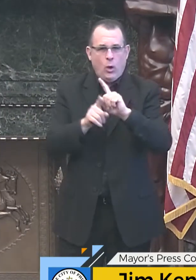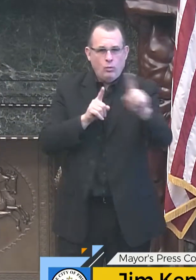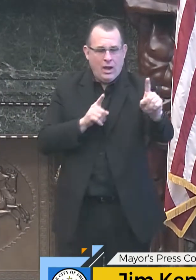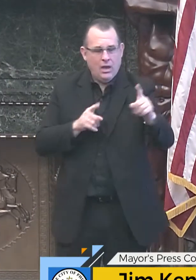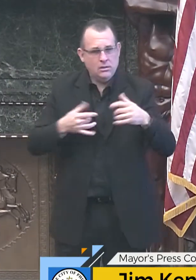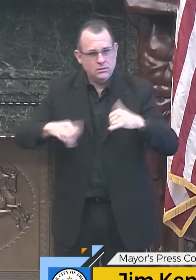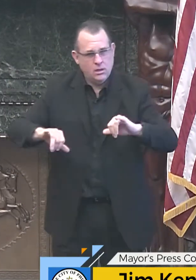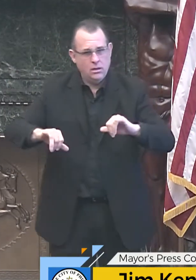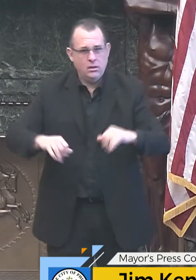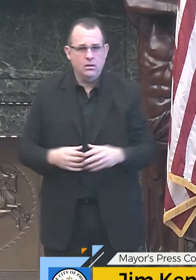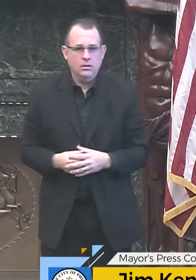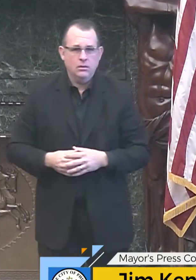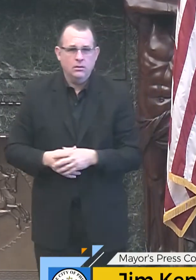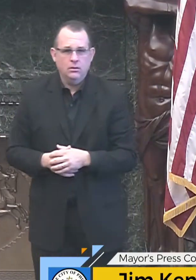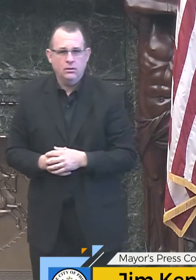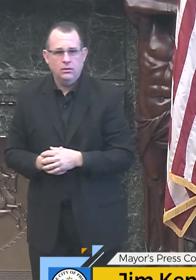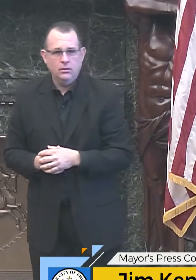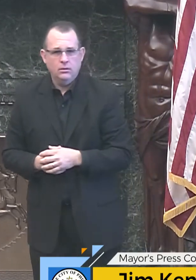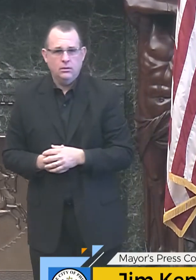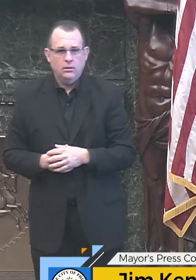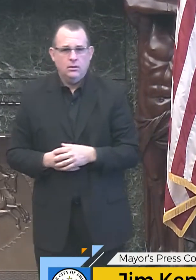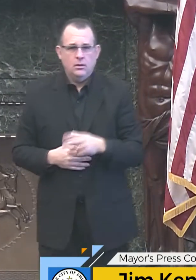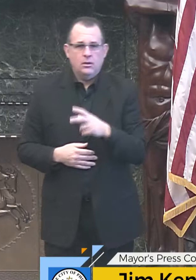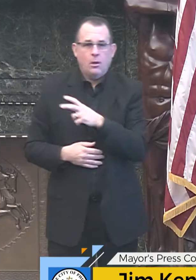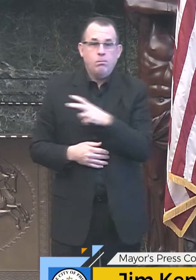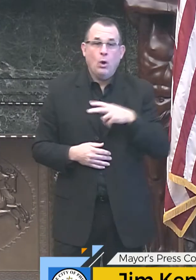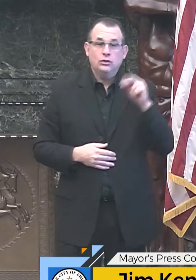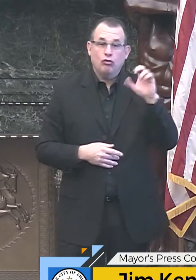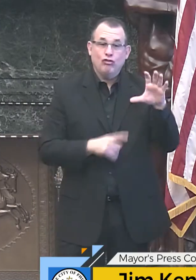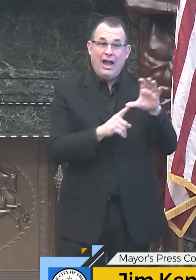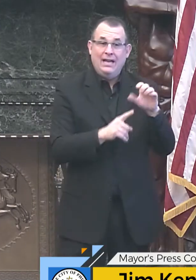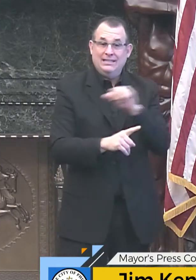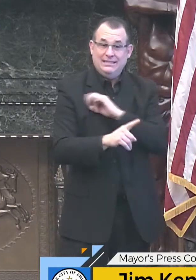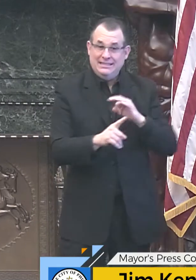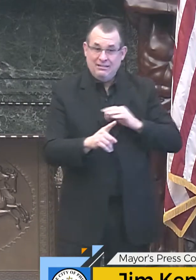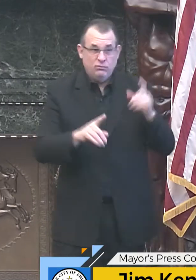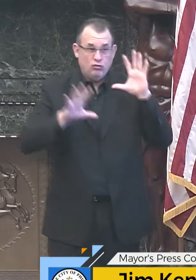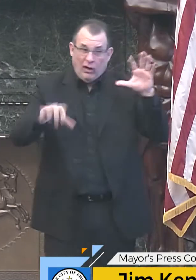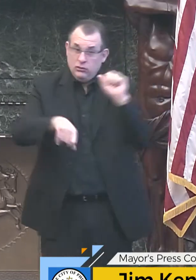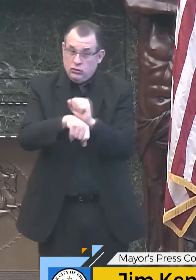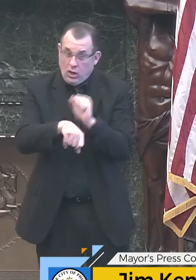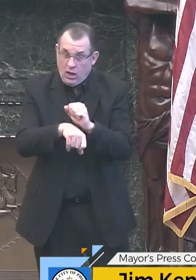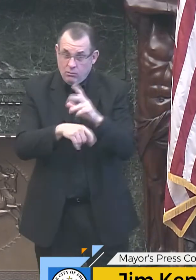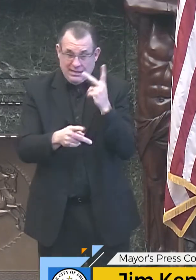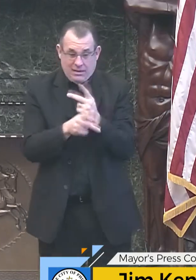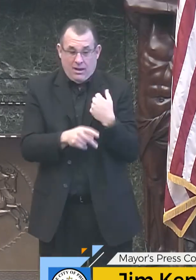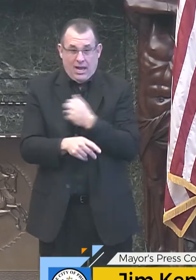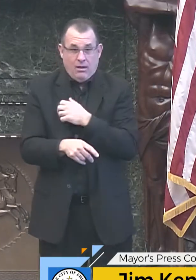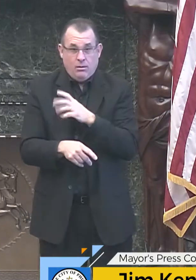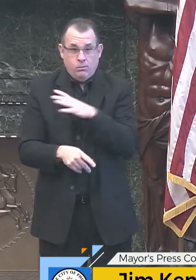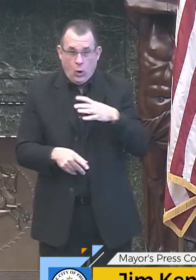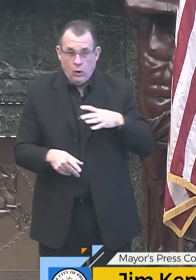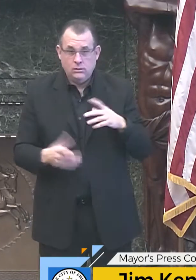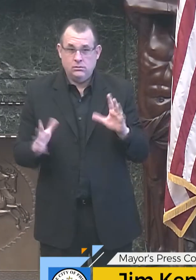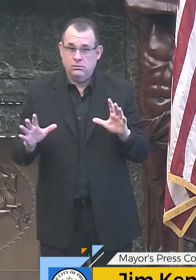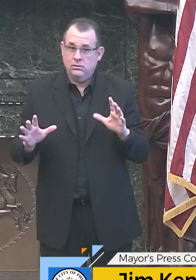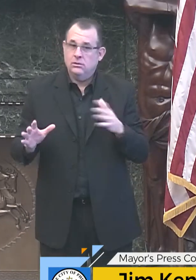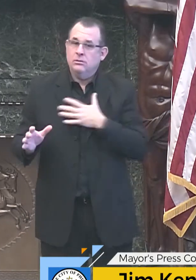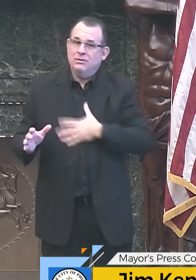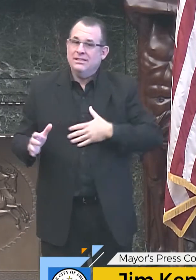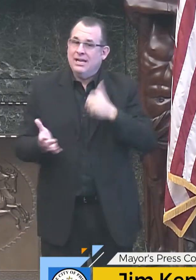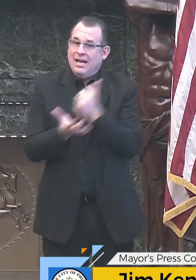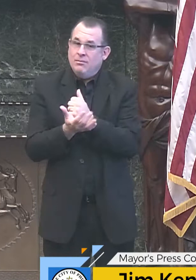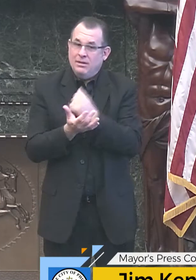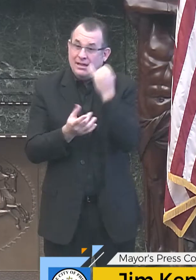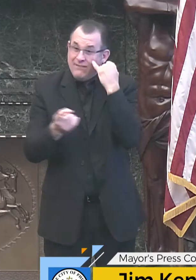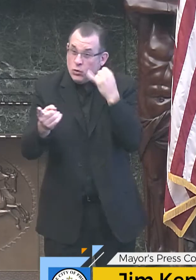Parks and Rec staff are doing a great job taking care of our parks during this challenging time, but please help out. If you go outdoors, please don't